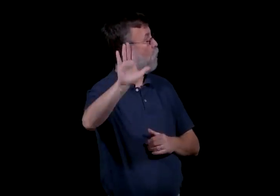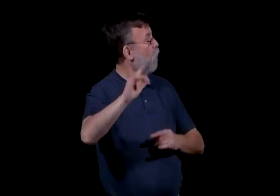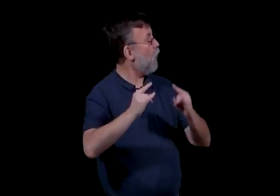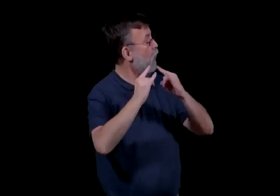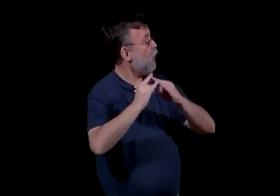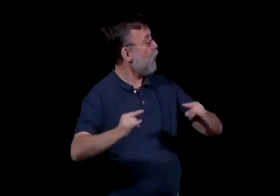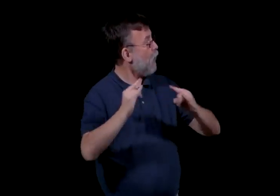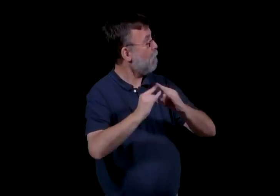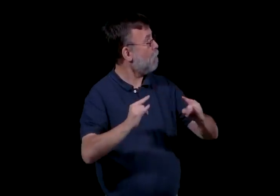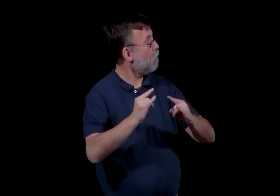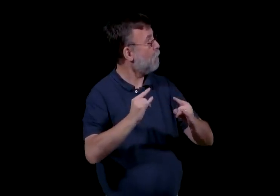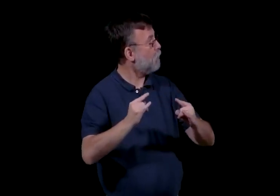Your campfire